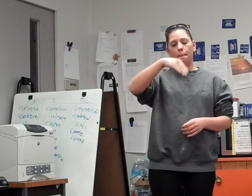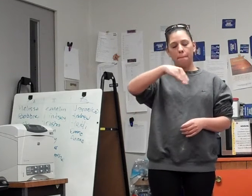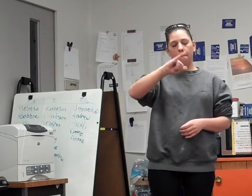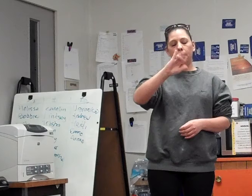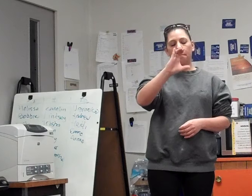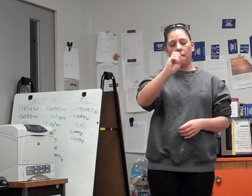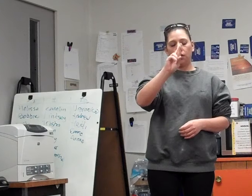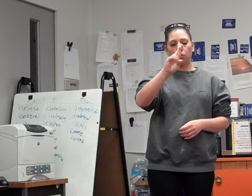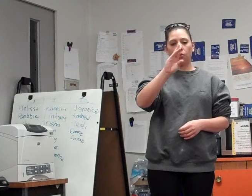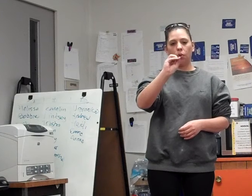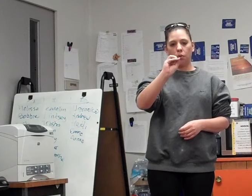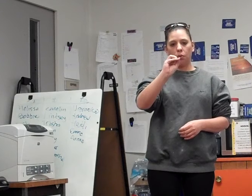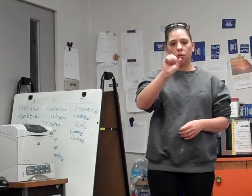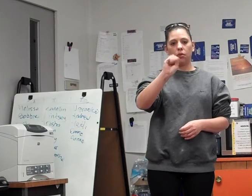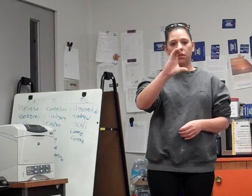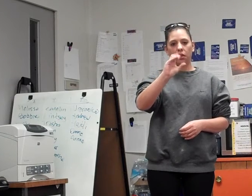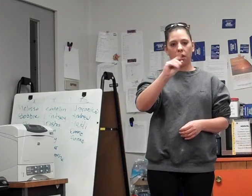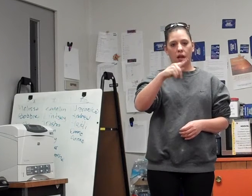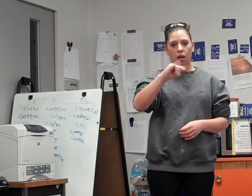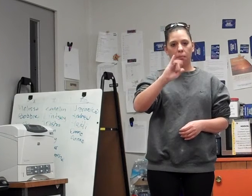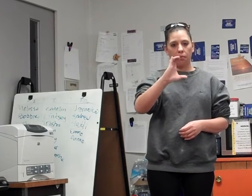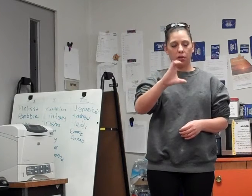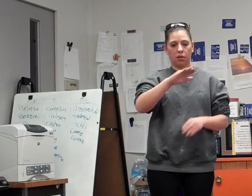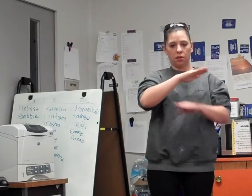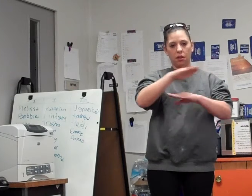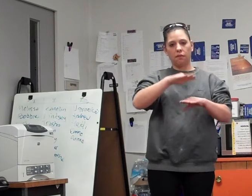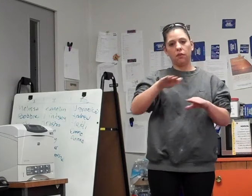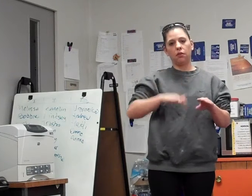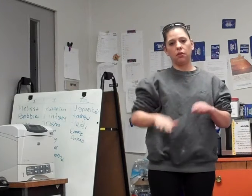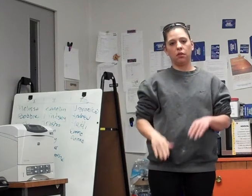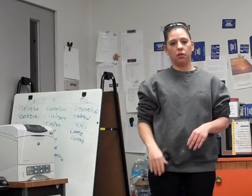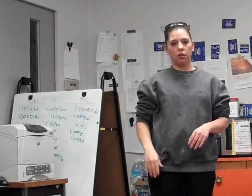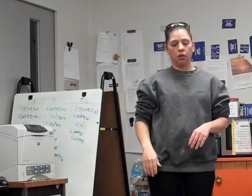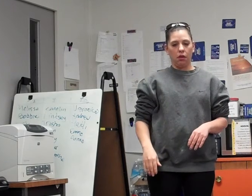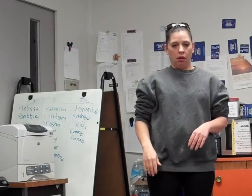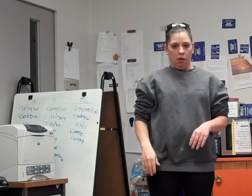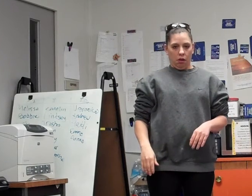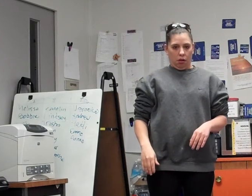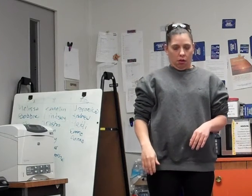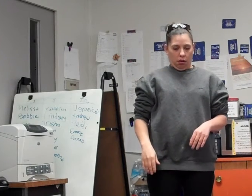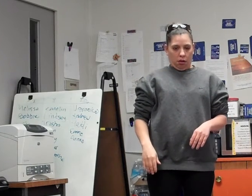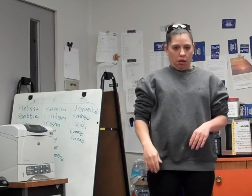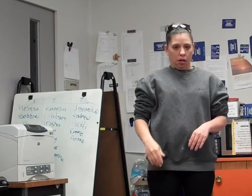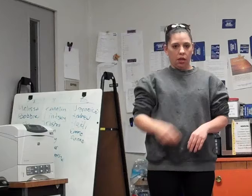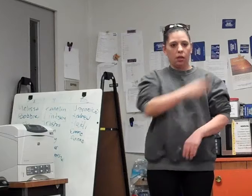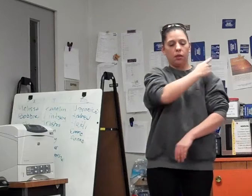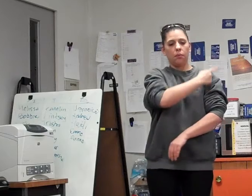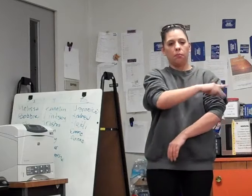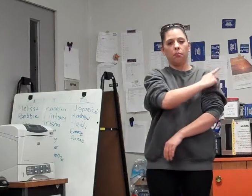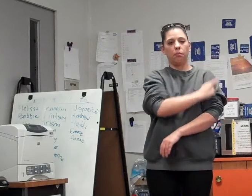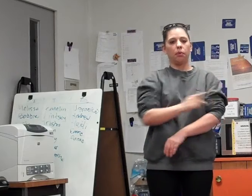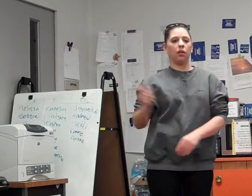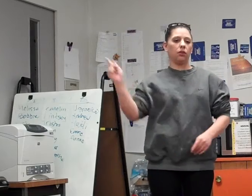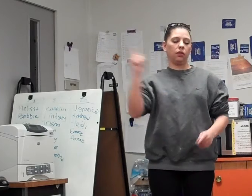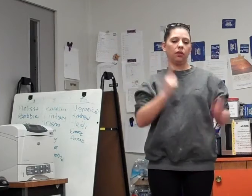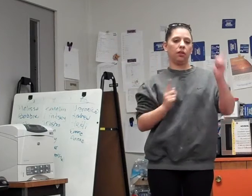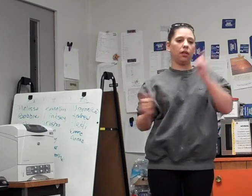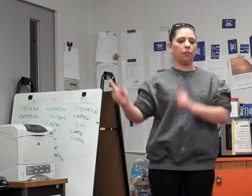EGD. But I'll first tell you about our patients come in to our area. We bring them into a pre-op area where we take their